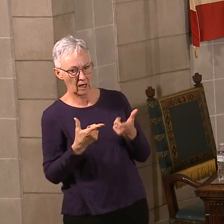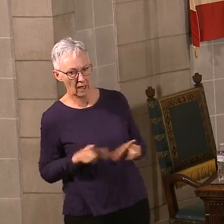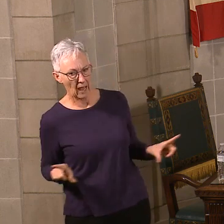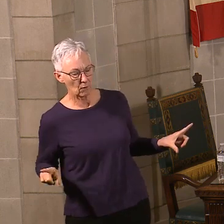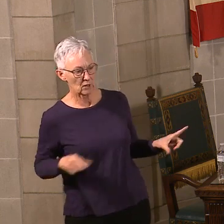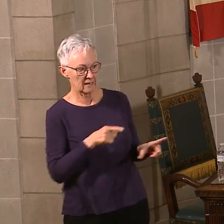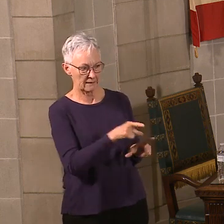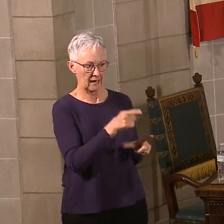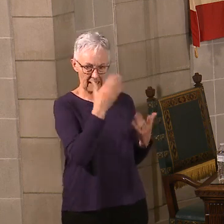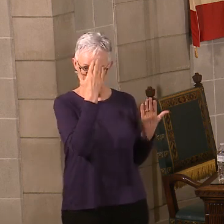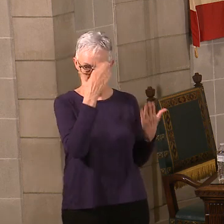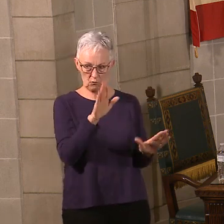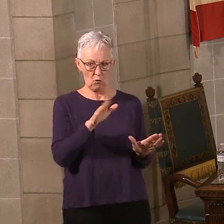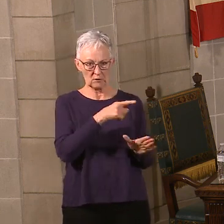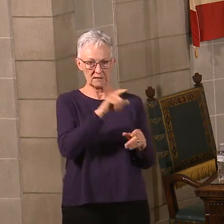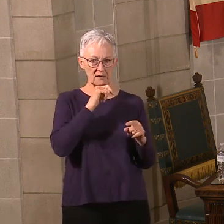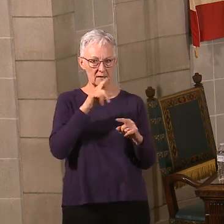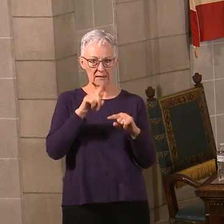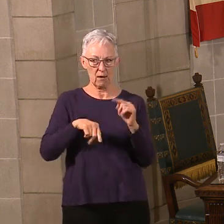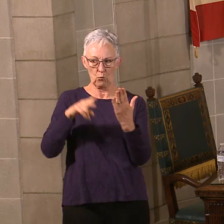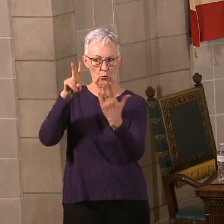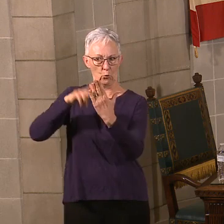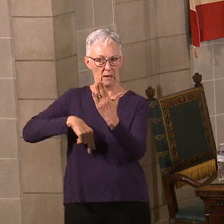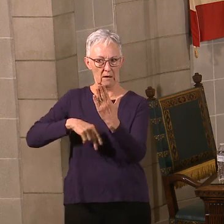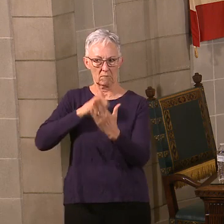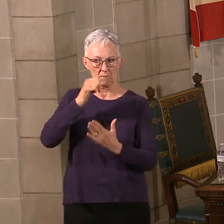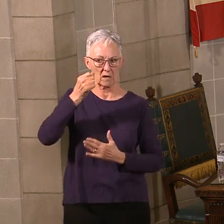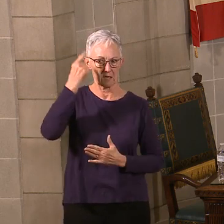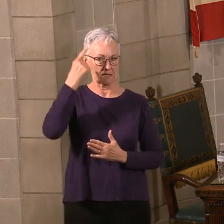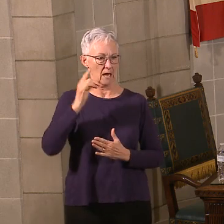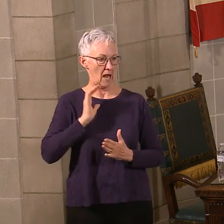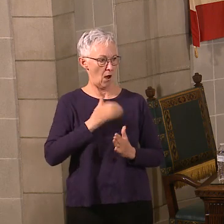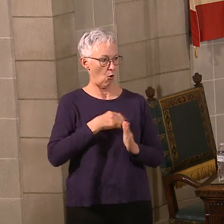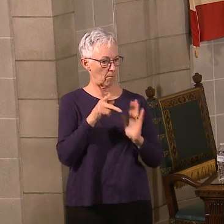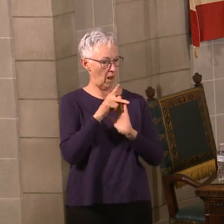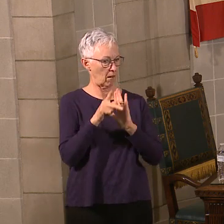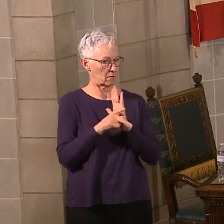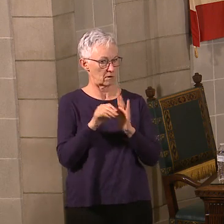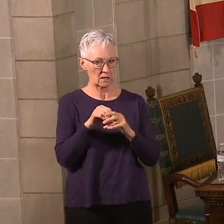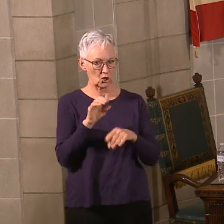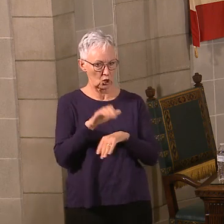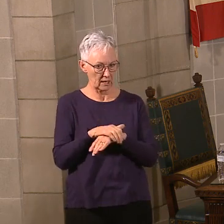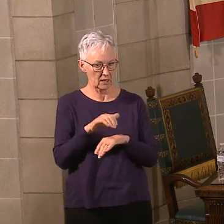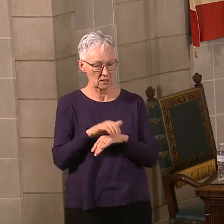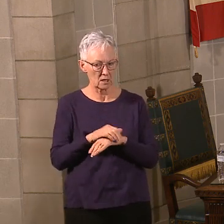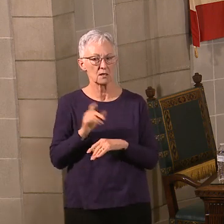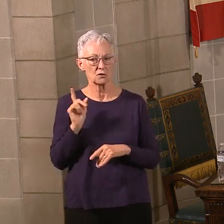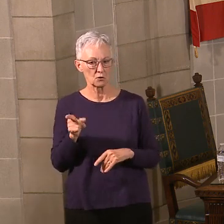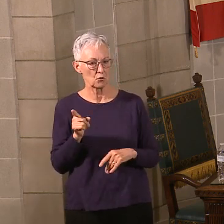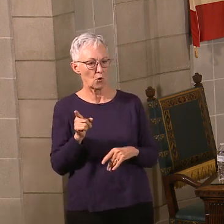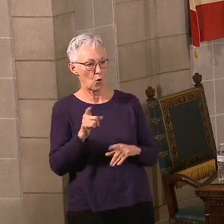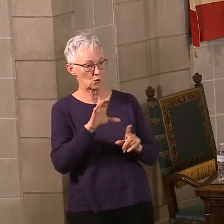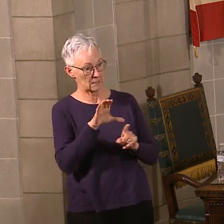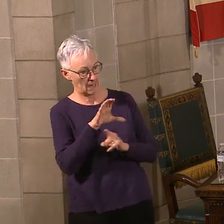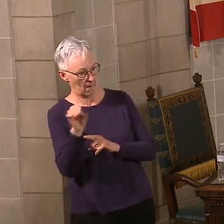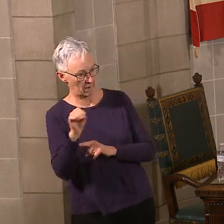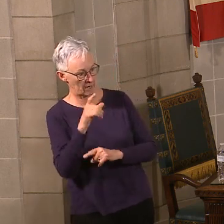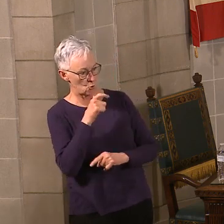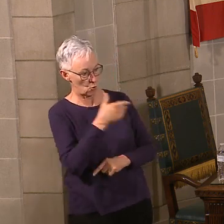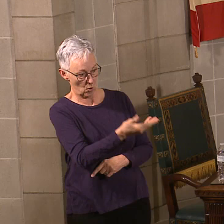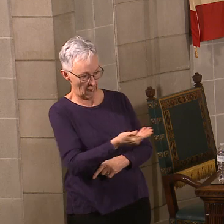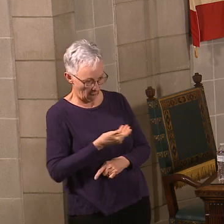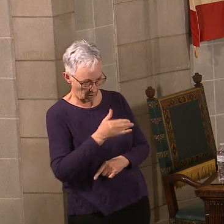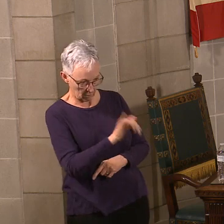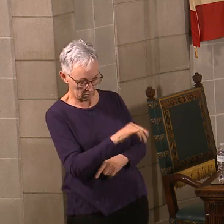teammates know that what the policy is about calling in sick for work and what circumstances they can stay home and still get paid and all that